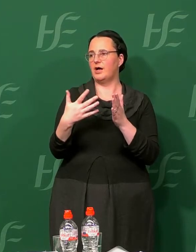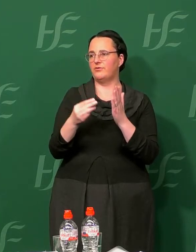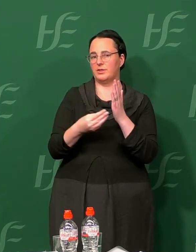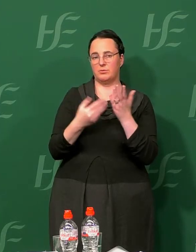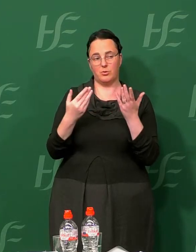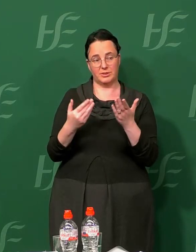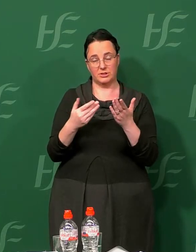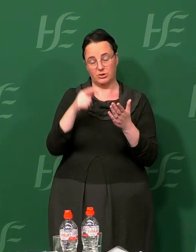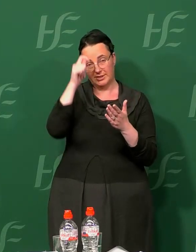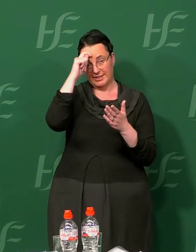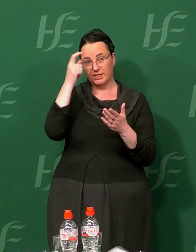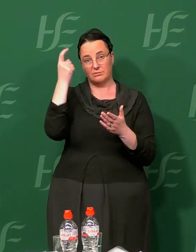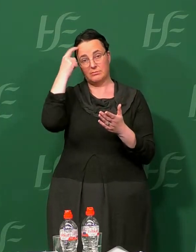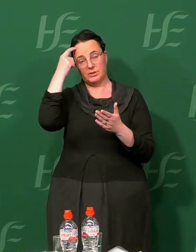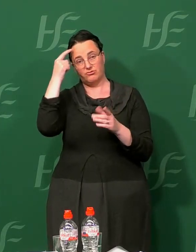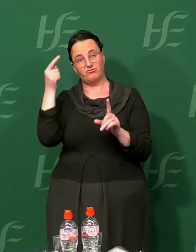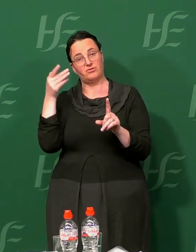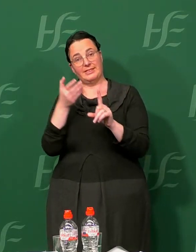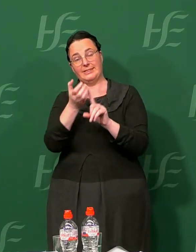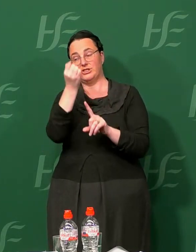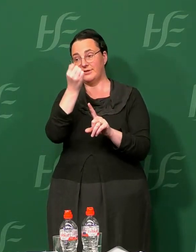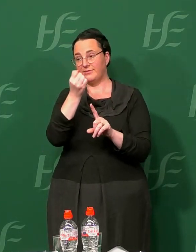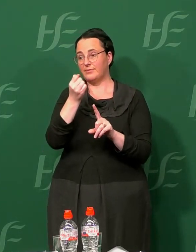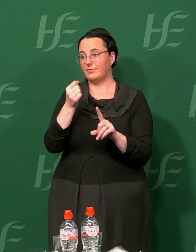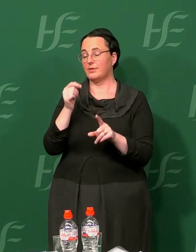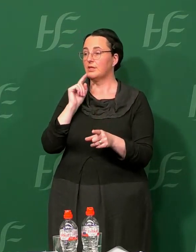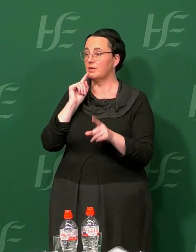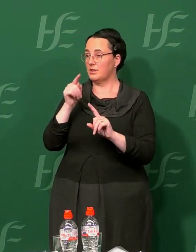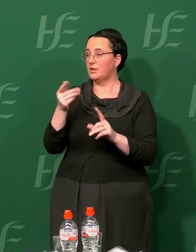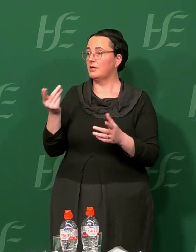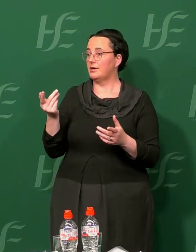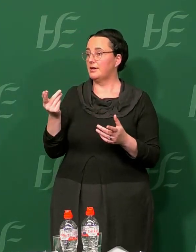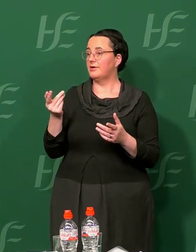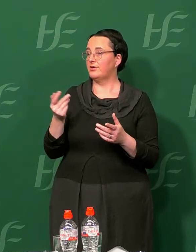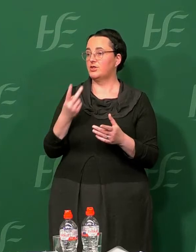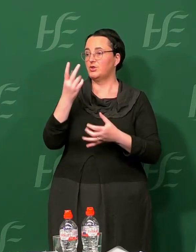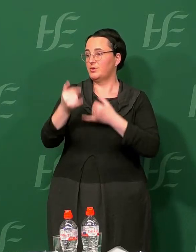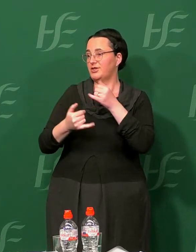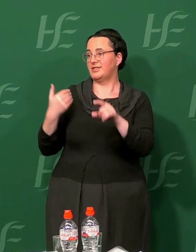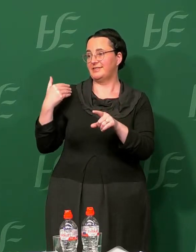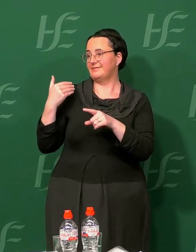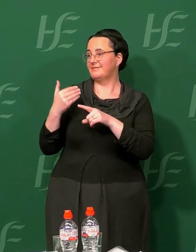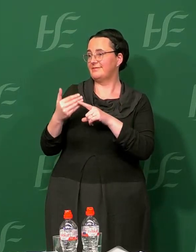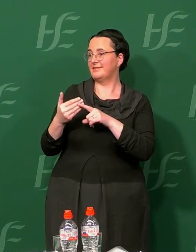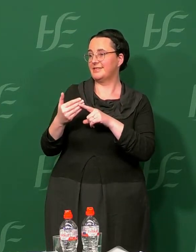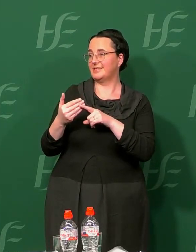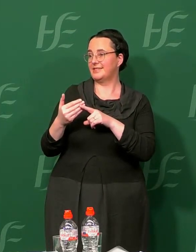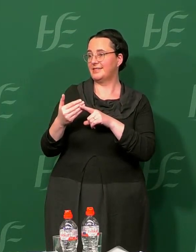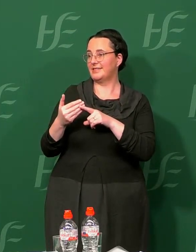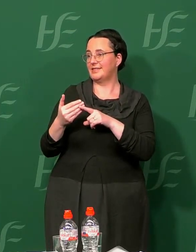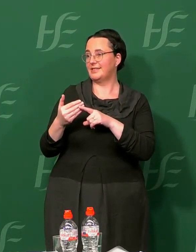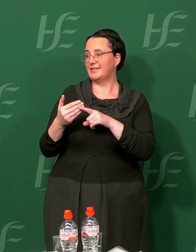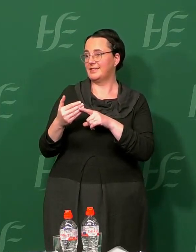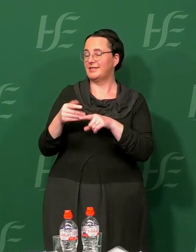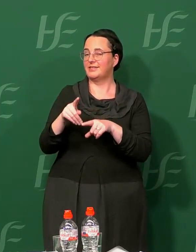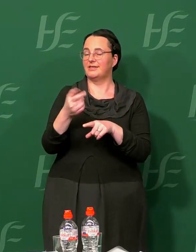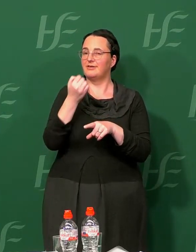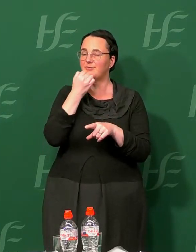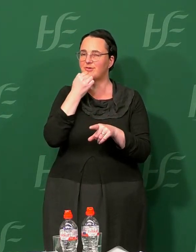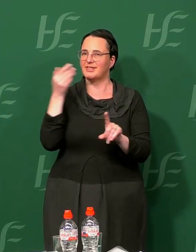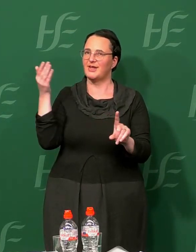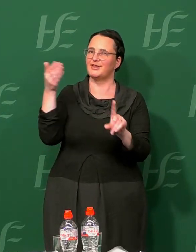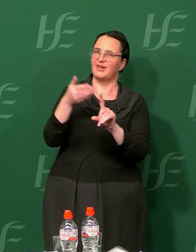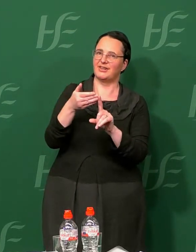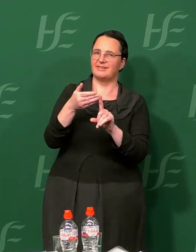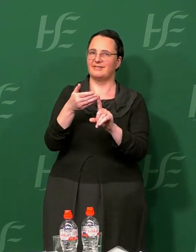think that's a realistic target? The one thing we've always avoided in here for nearly 2 years now is staying away from the numbers and targets.